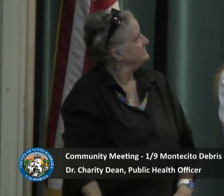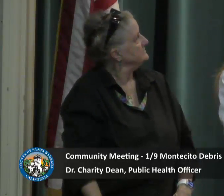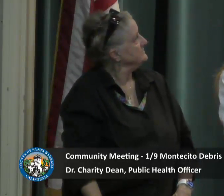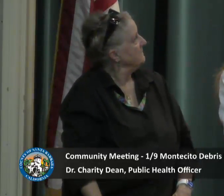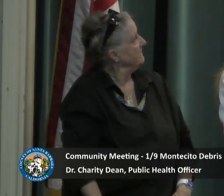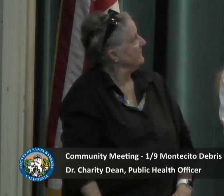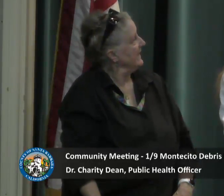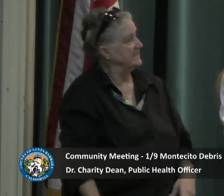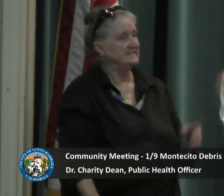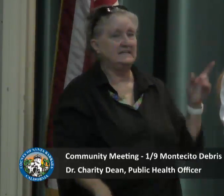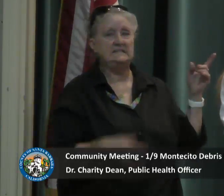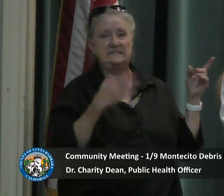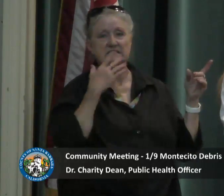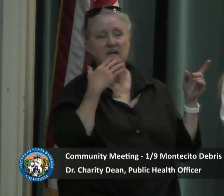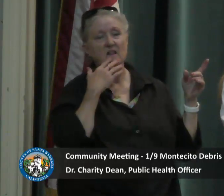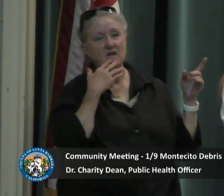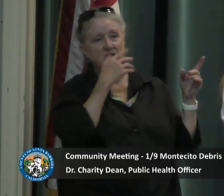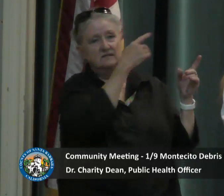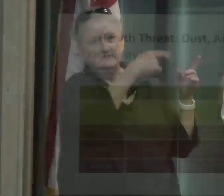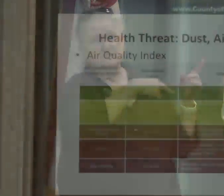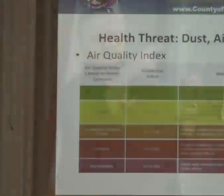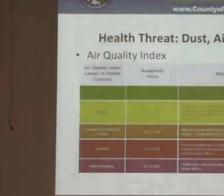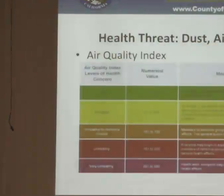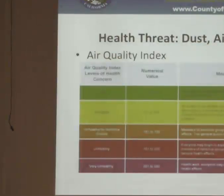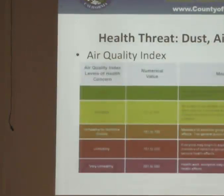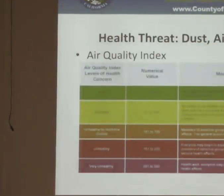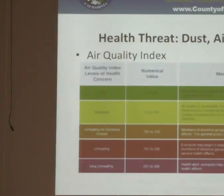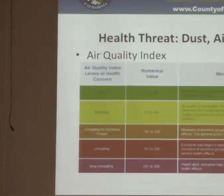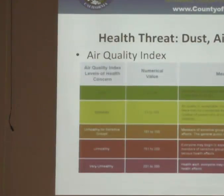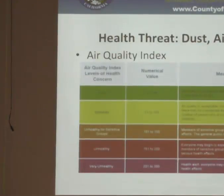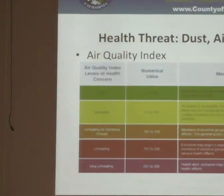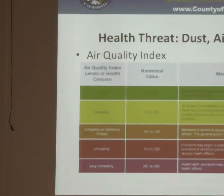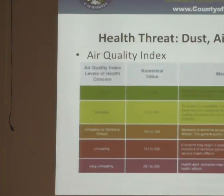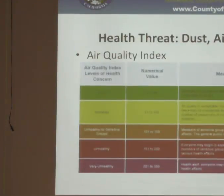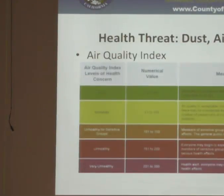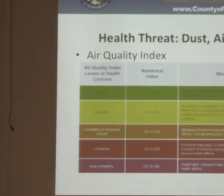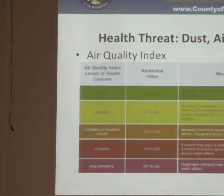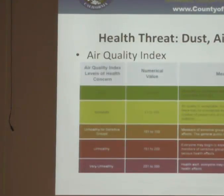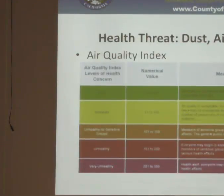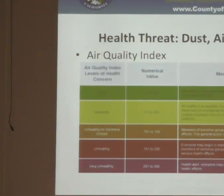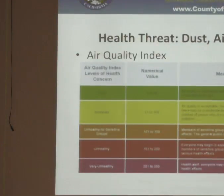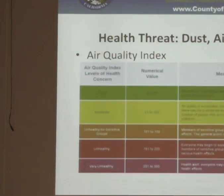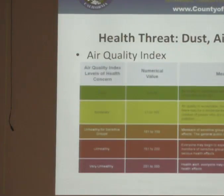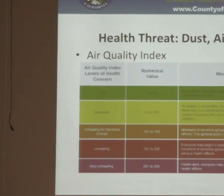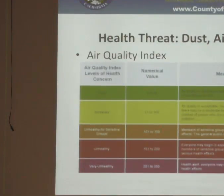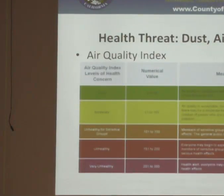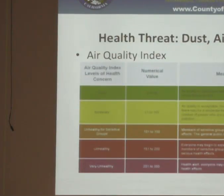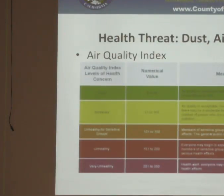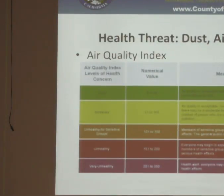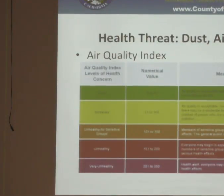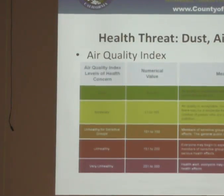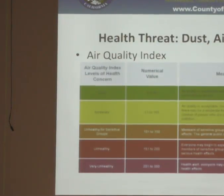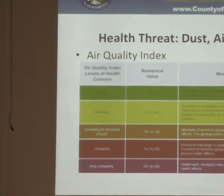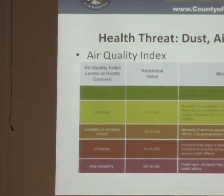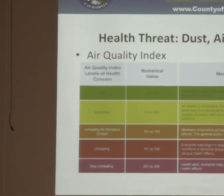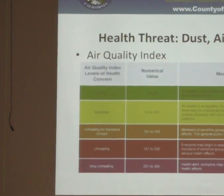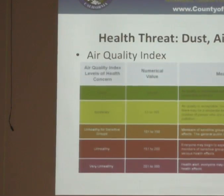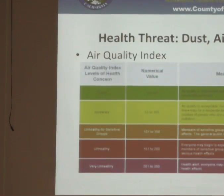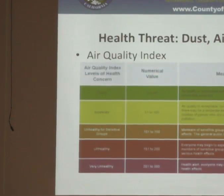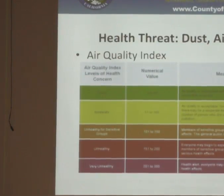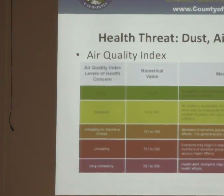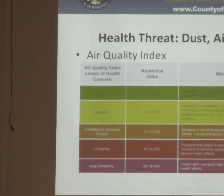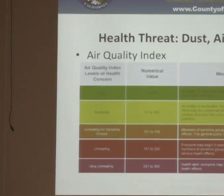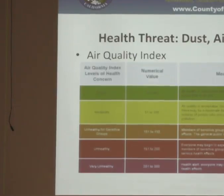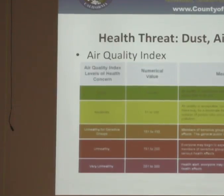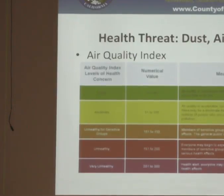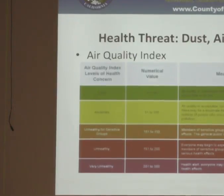a colorful depiction of the different levels of the air quality index. And if you'd like to see more, please go on to OurAir.org. The